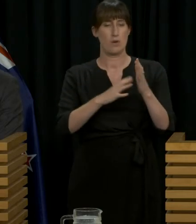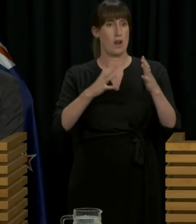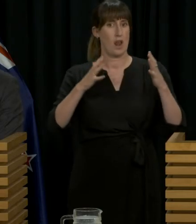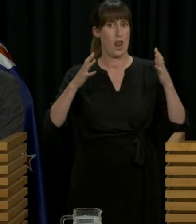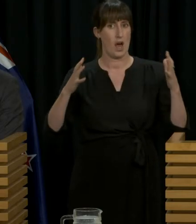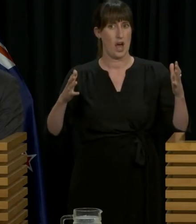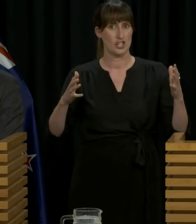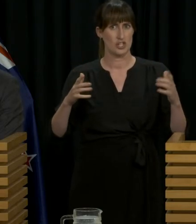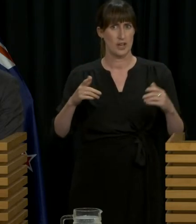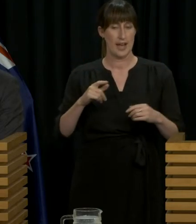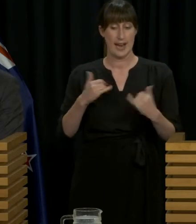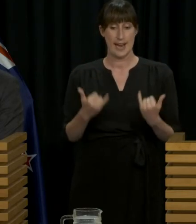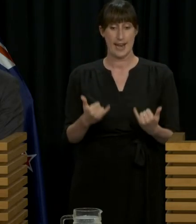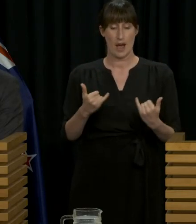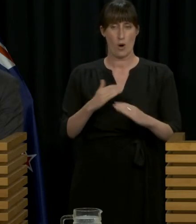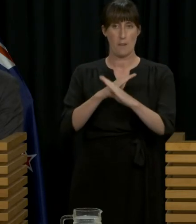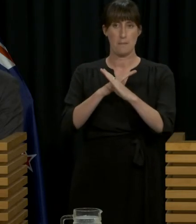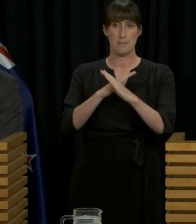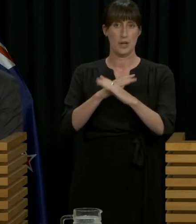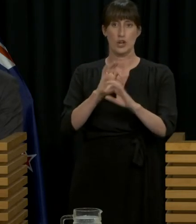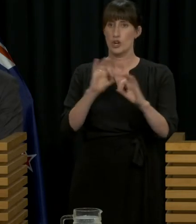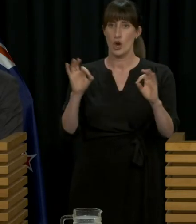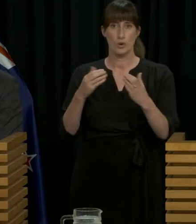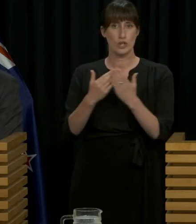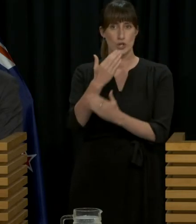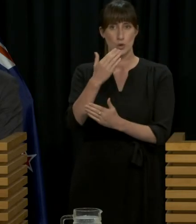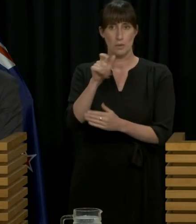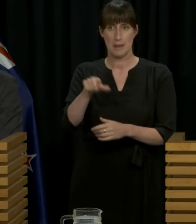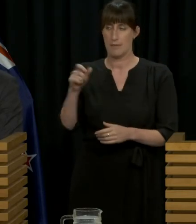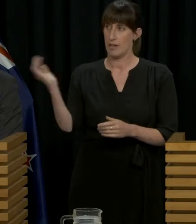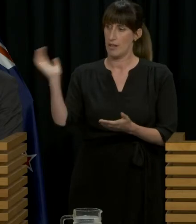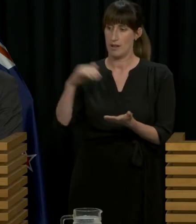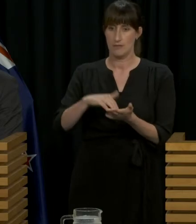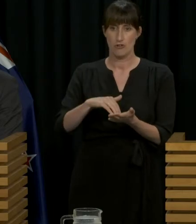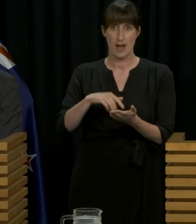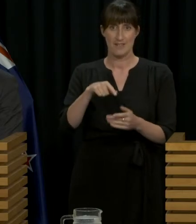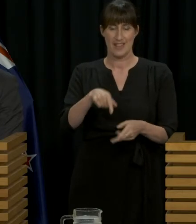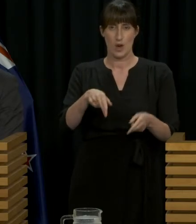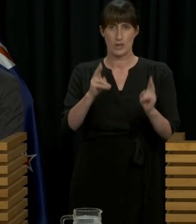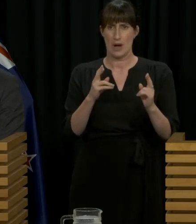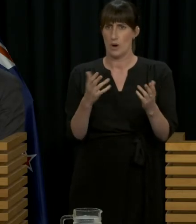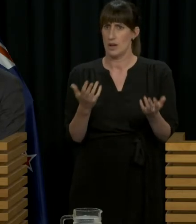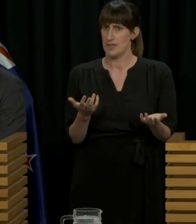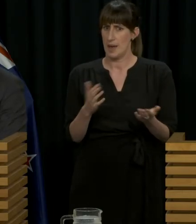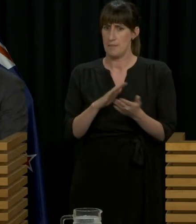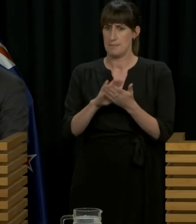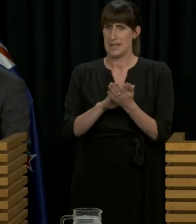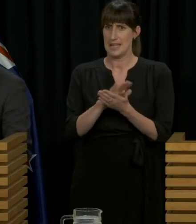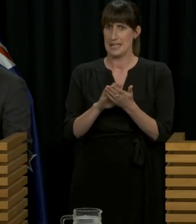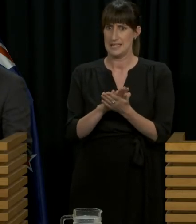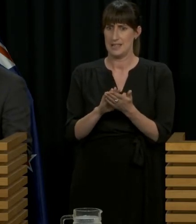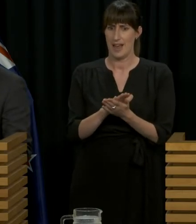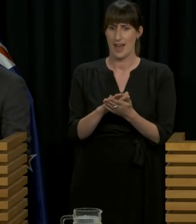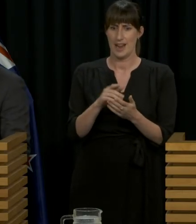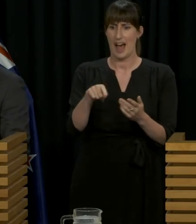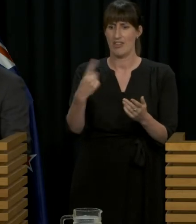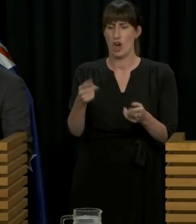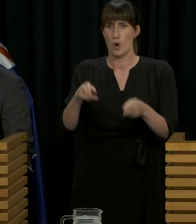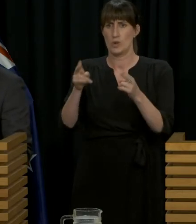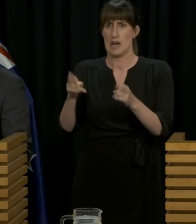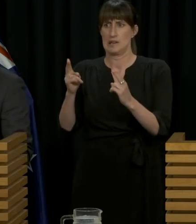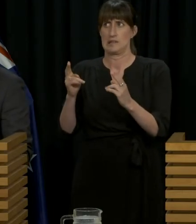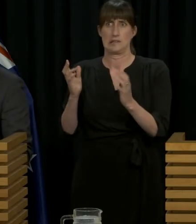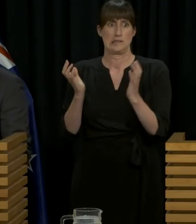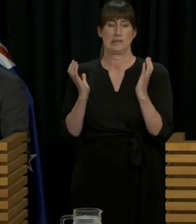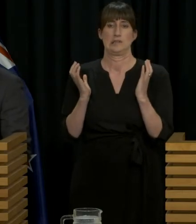at the moment, what pressure is that putting on the MIQ system and how are you managing that? So we have a contingency built in, and the contingency